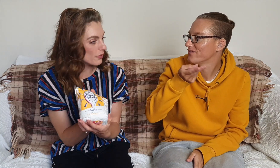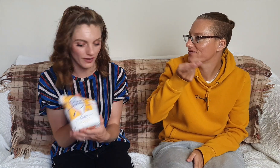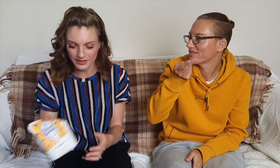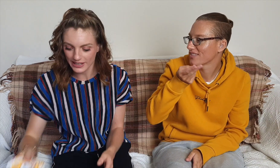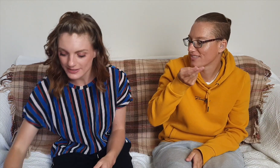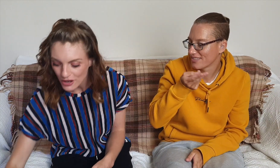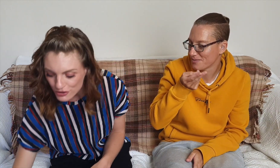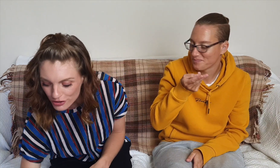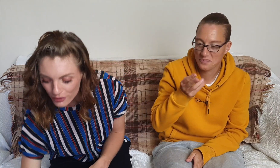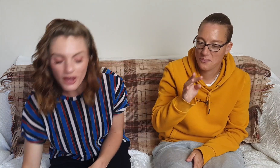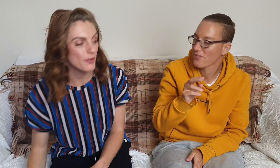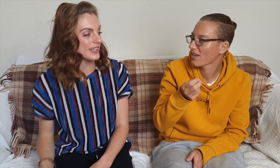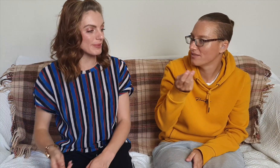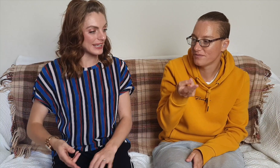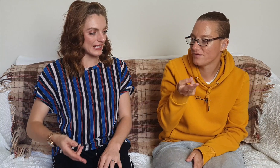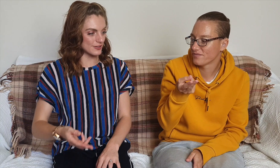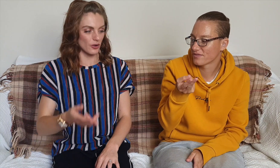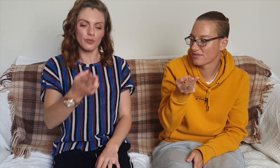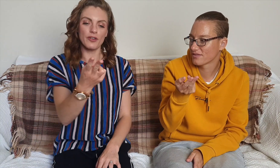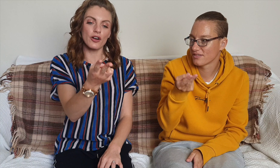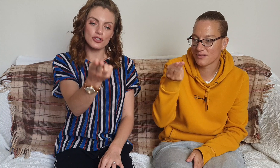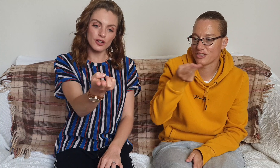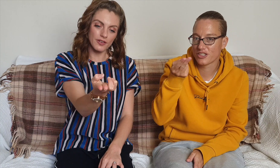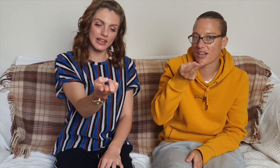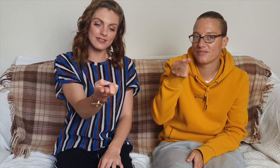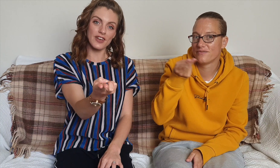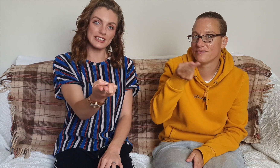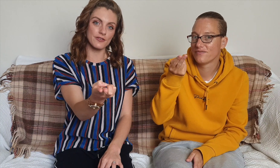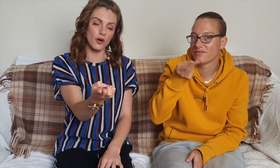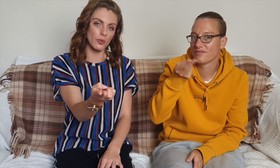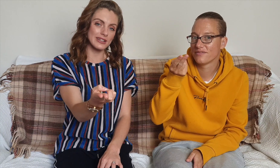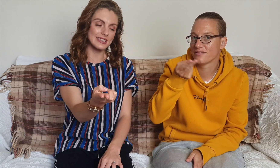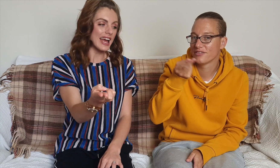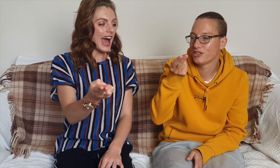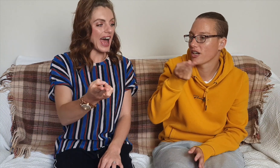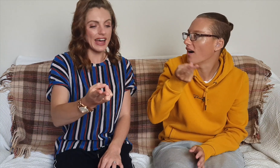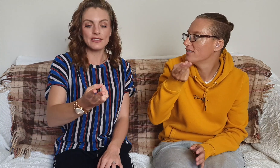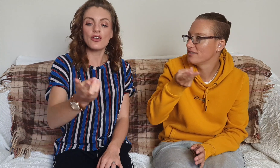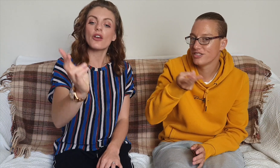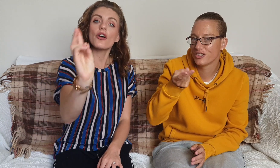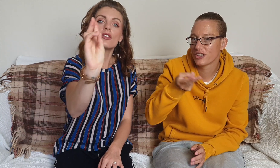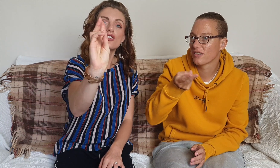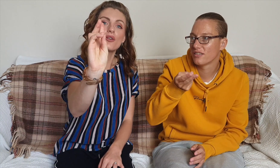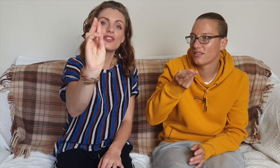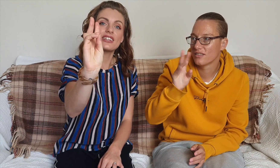very nice. So, if we explain like so, we've got two fingers facing forward and the other two are